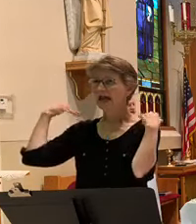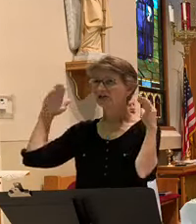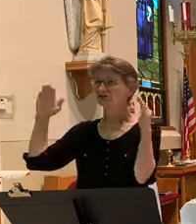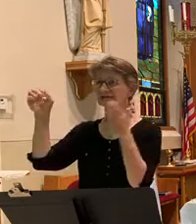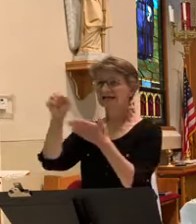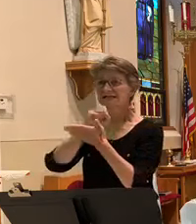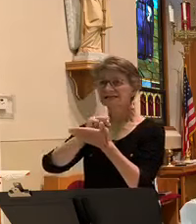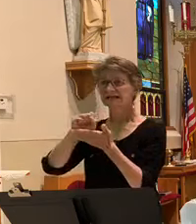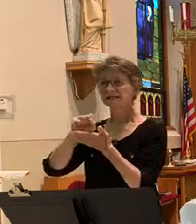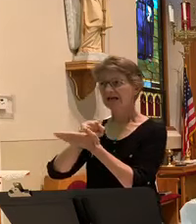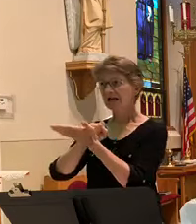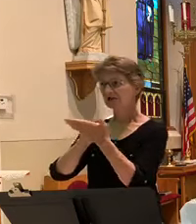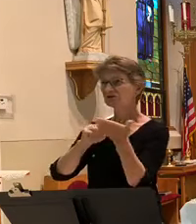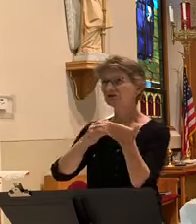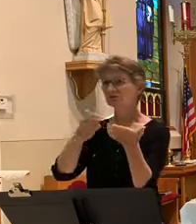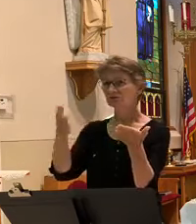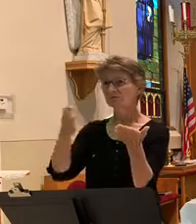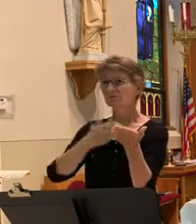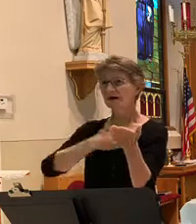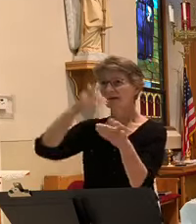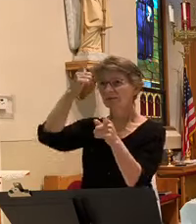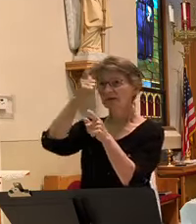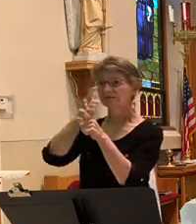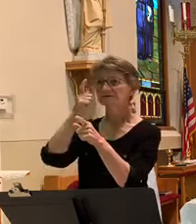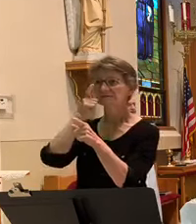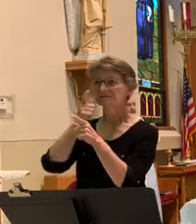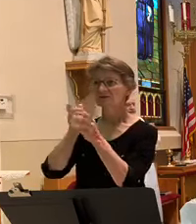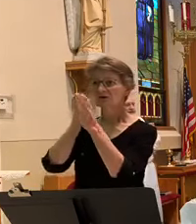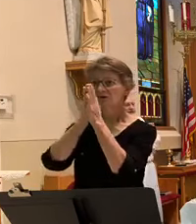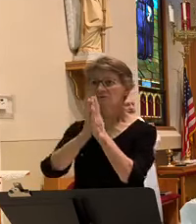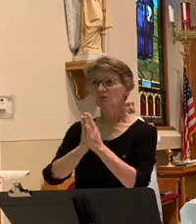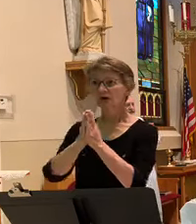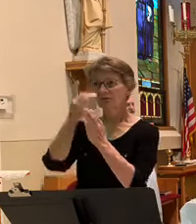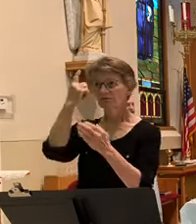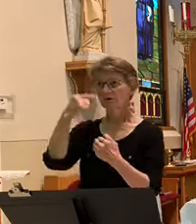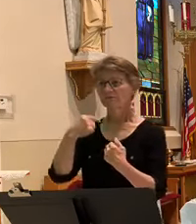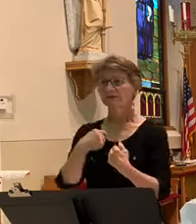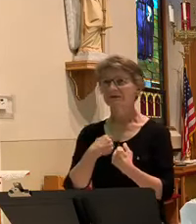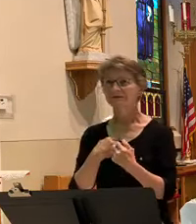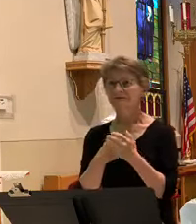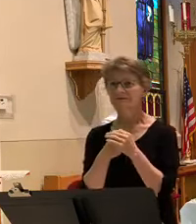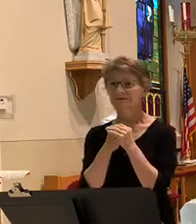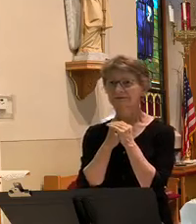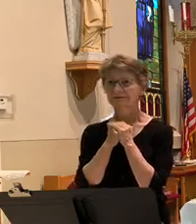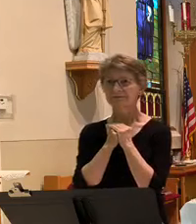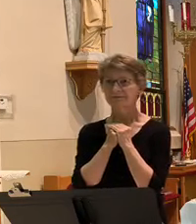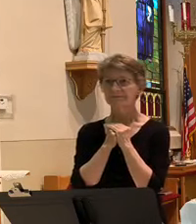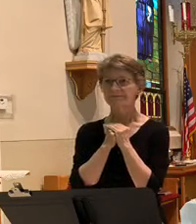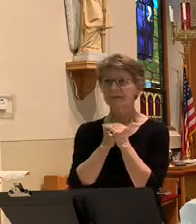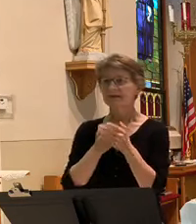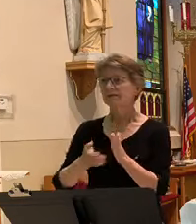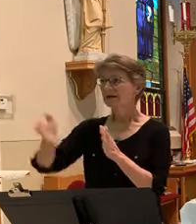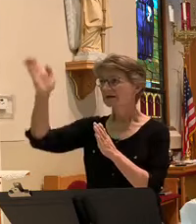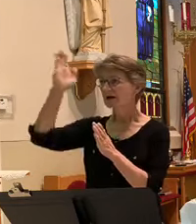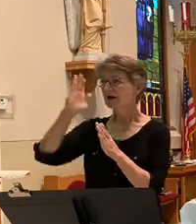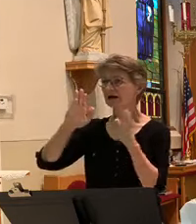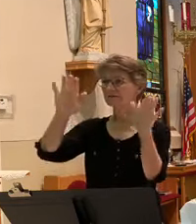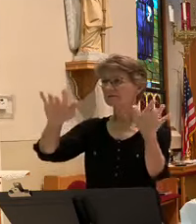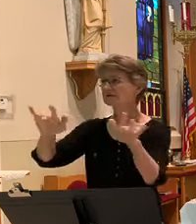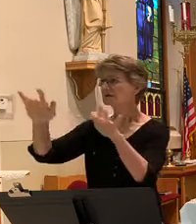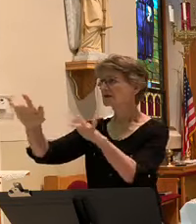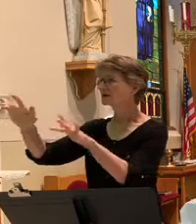saints, and you, my brothers and sisters, to pray for me to the Lord our God. May Almighty God